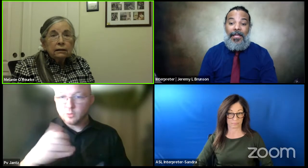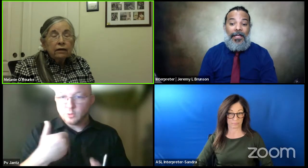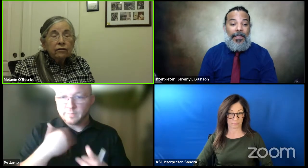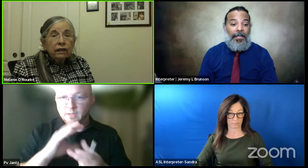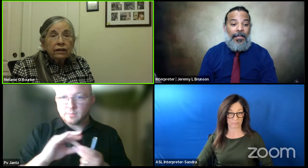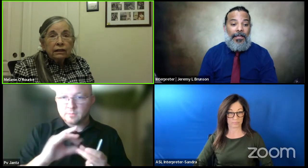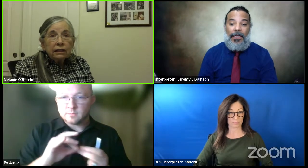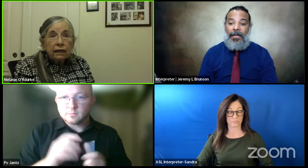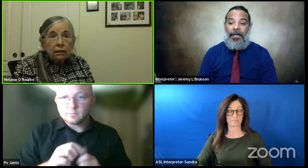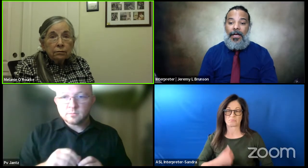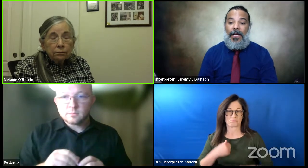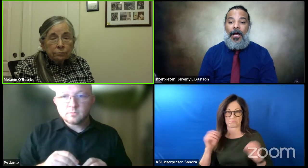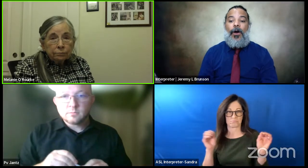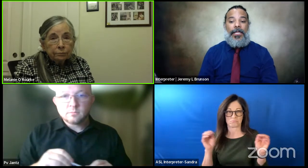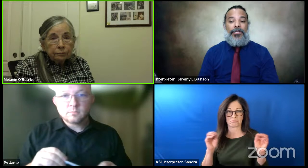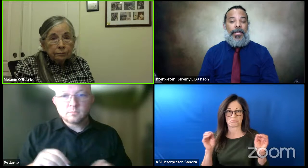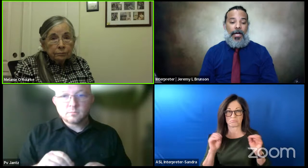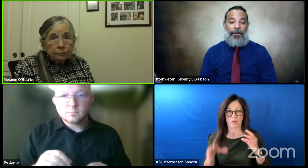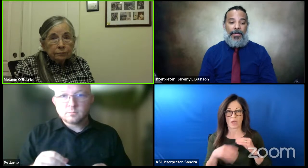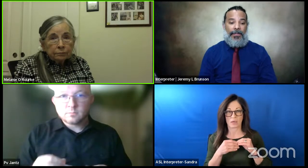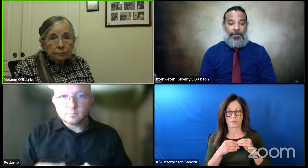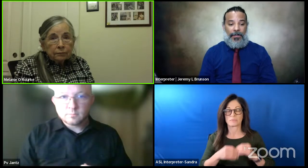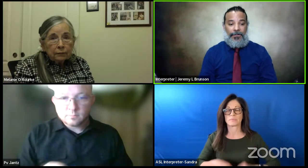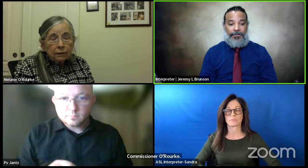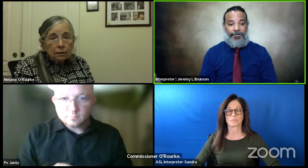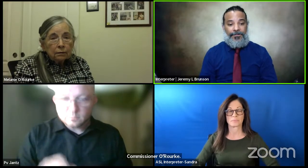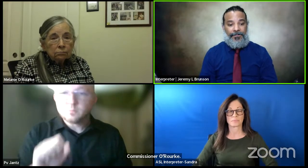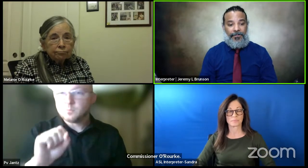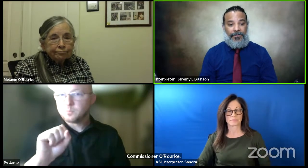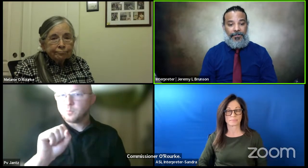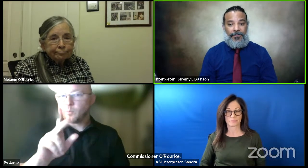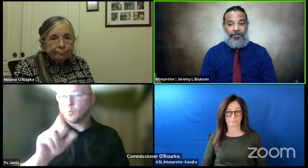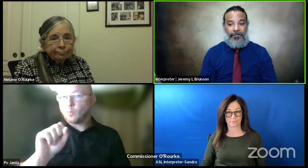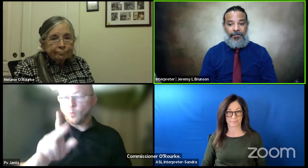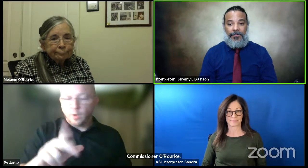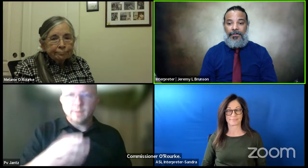I didn't have anything to add. Oh, I thought you had a comment. Sorry.